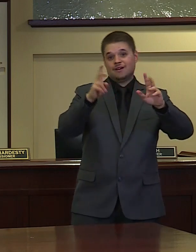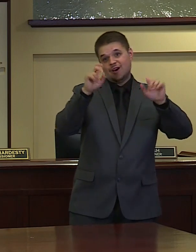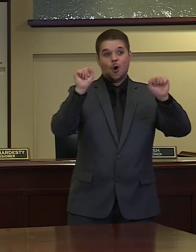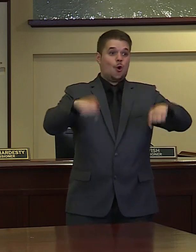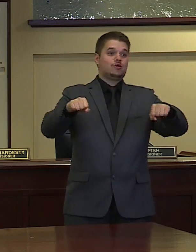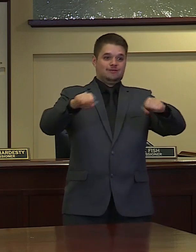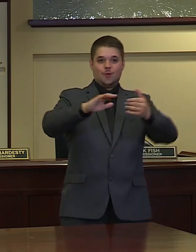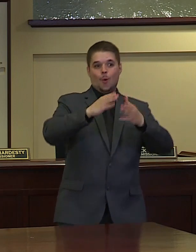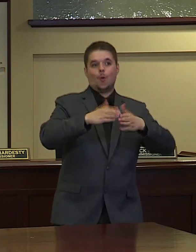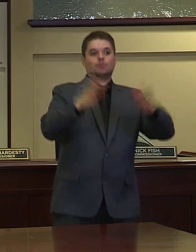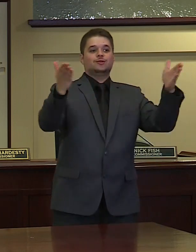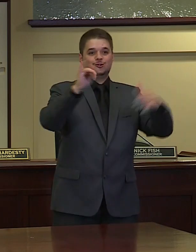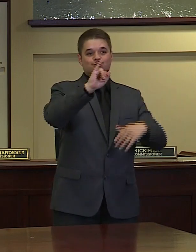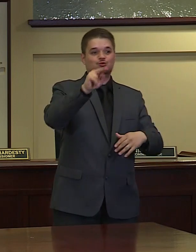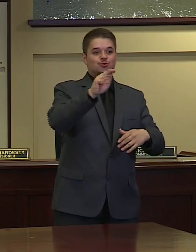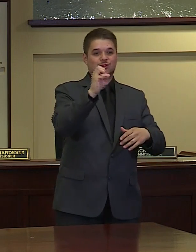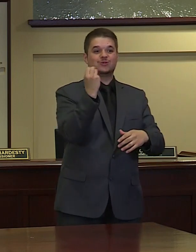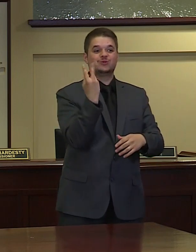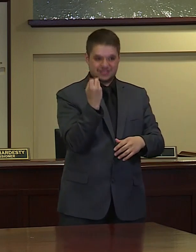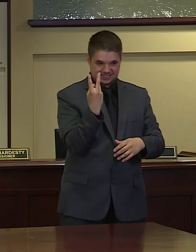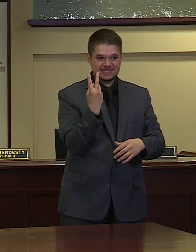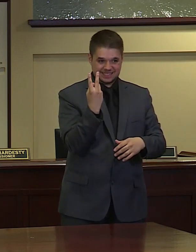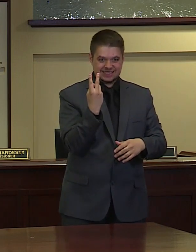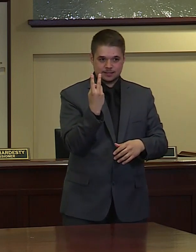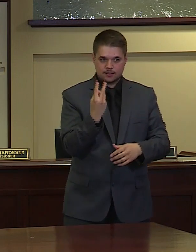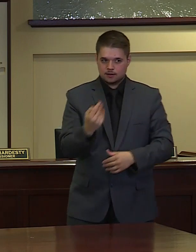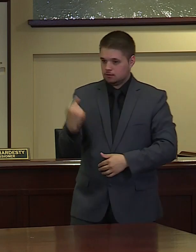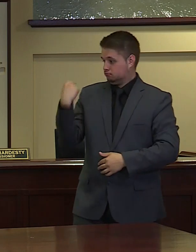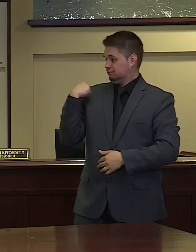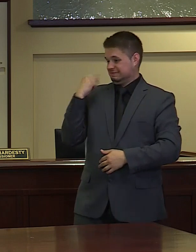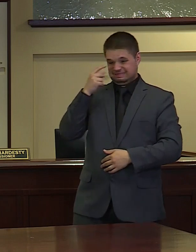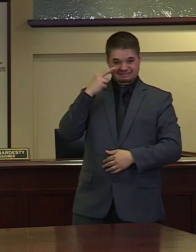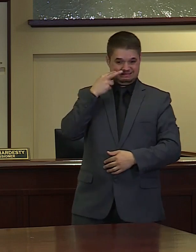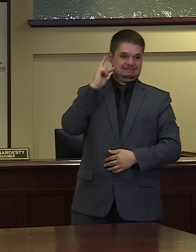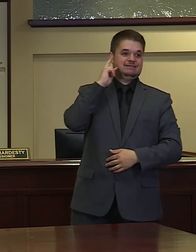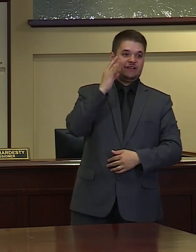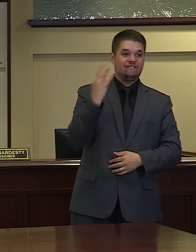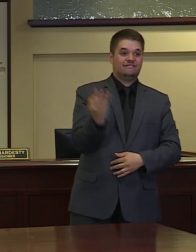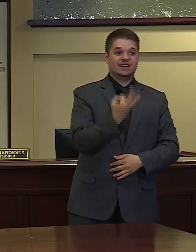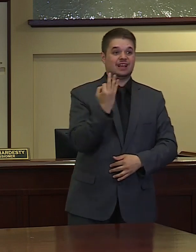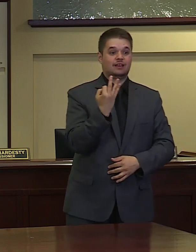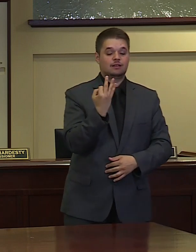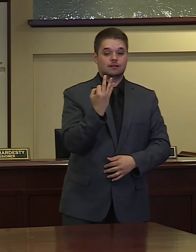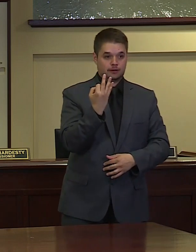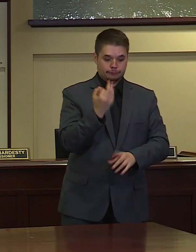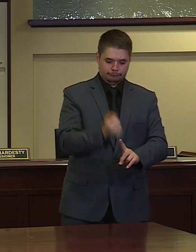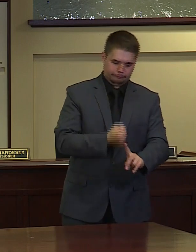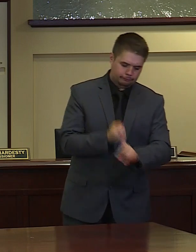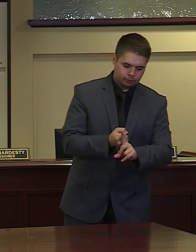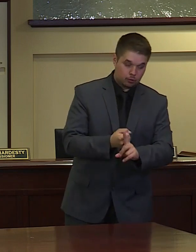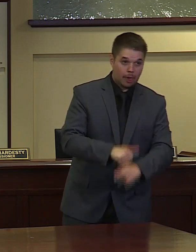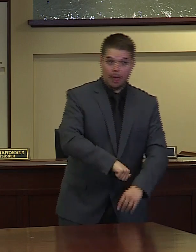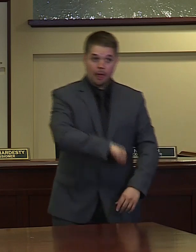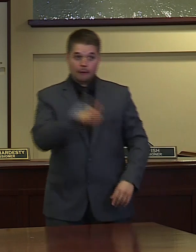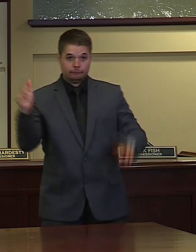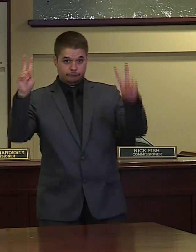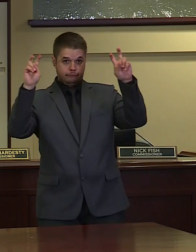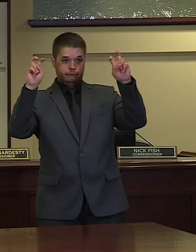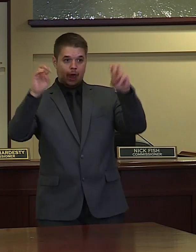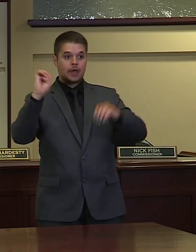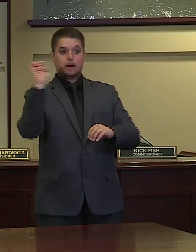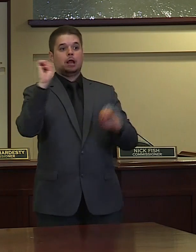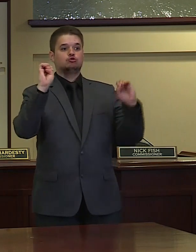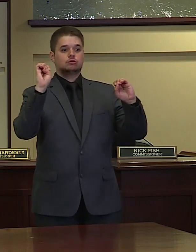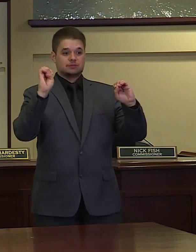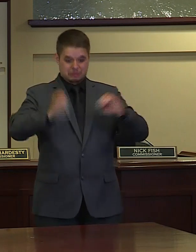team has another emergency to handle on top of that. At about midnight, I think things